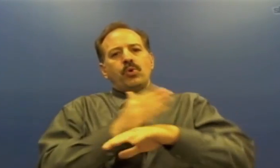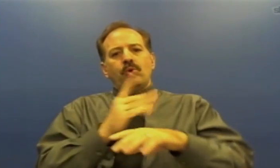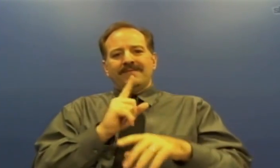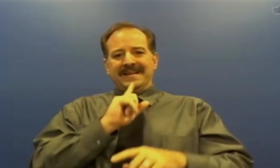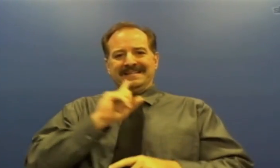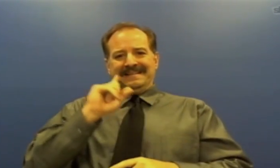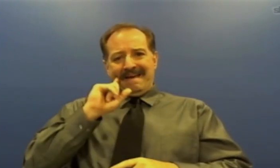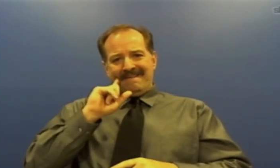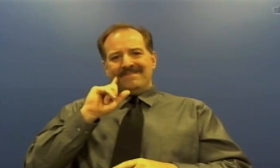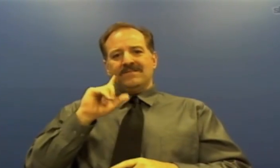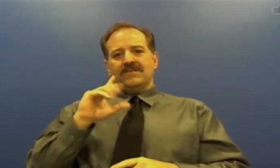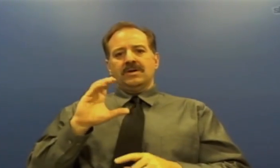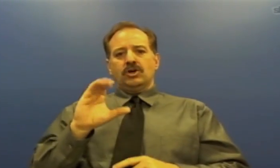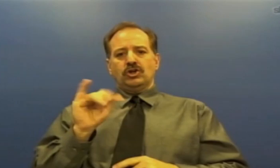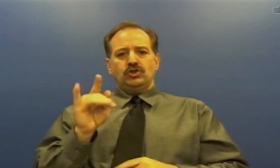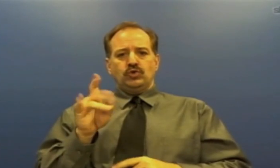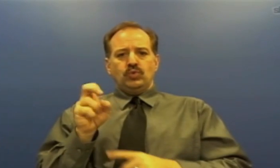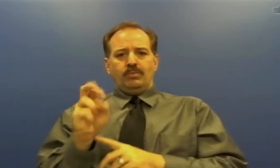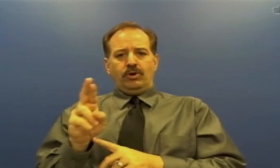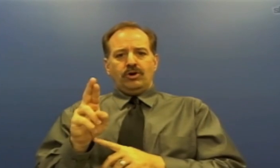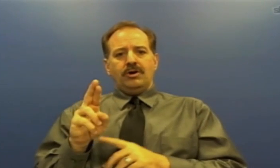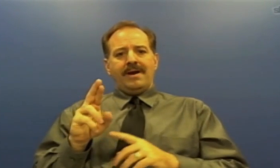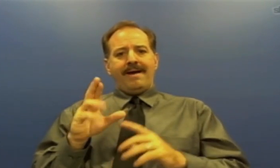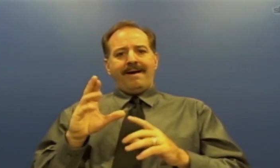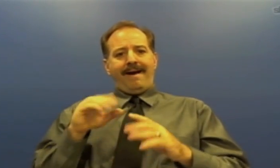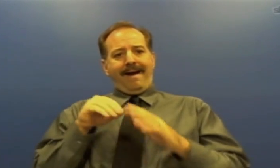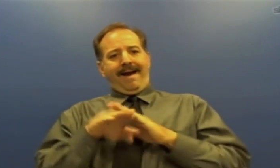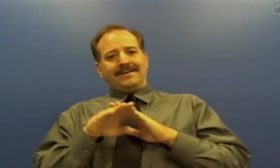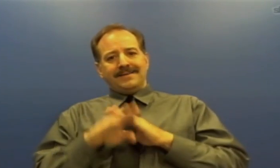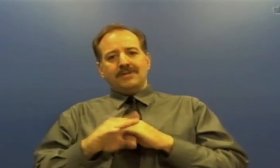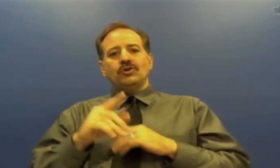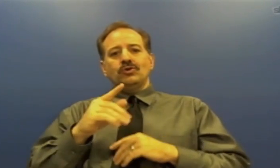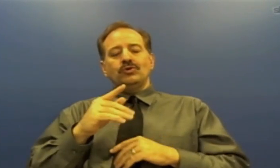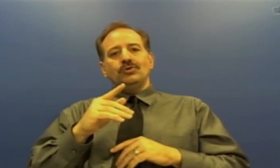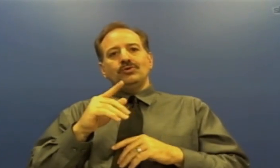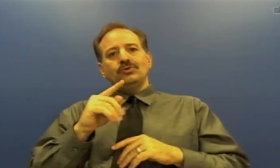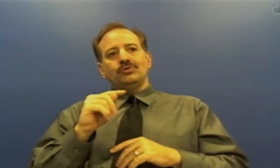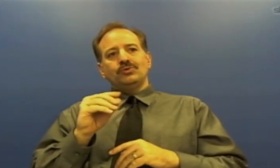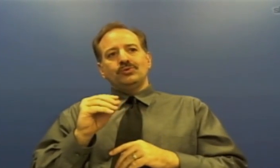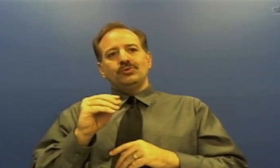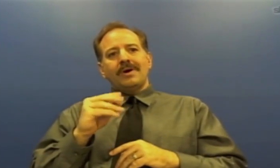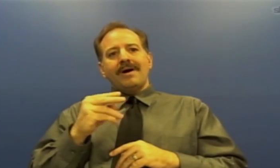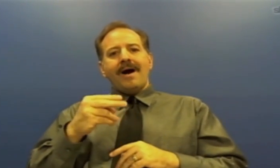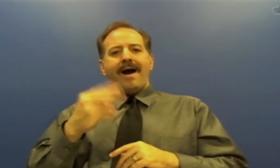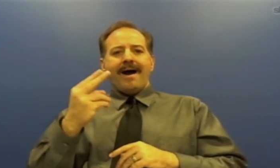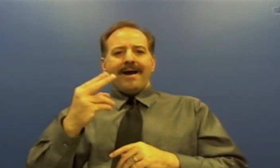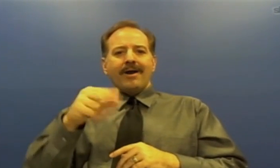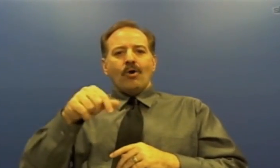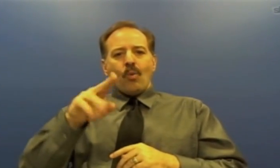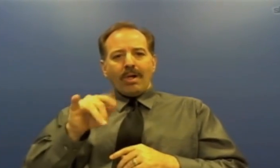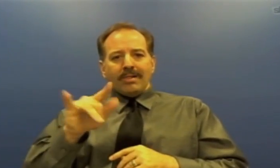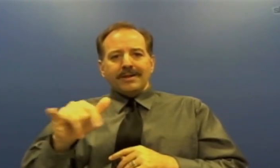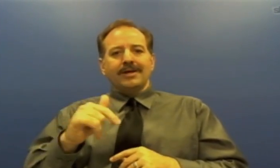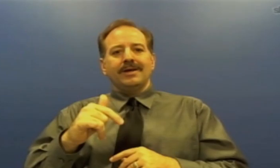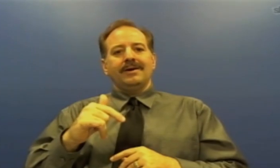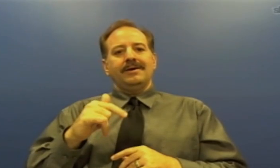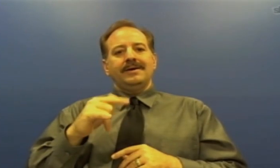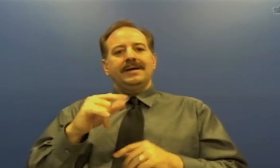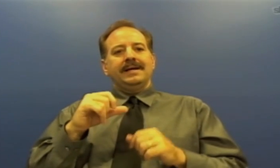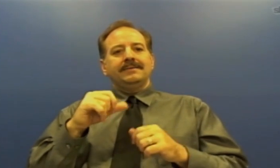I also want to mention that it's improved really the deaf consumers' accessibility, meaning that they're